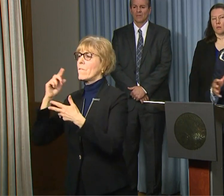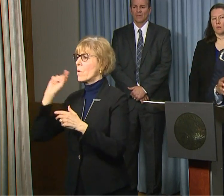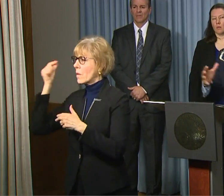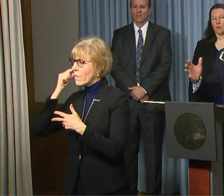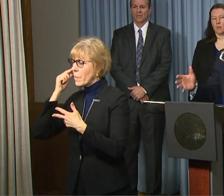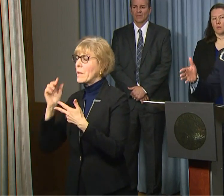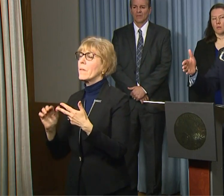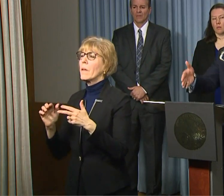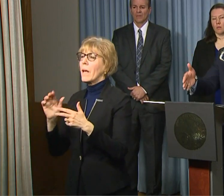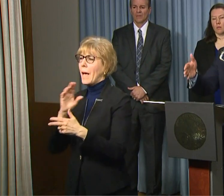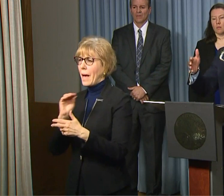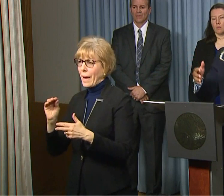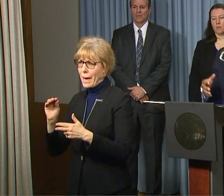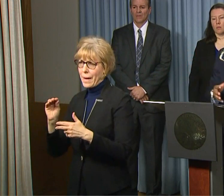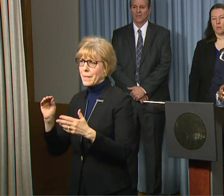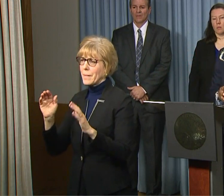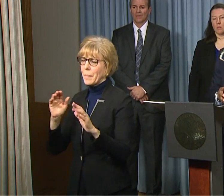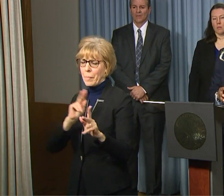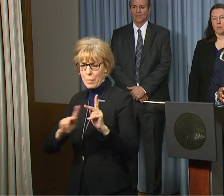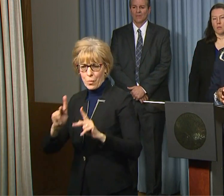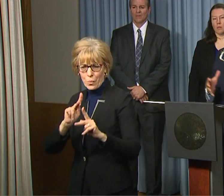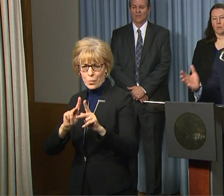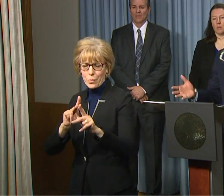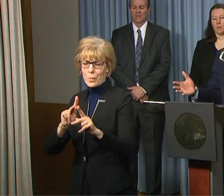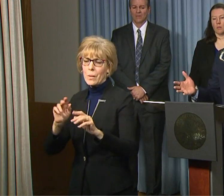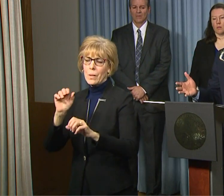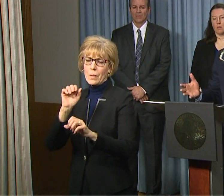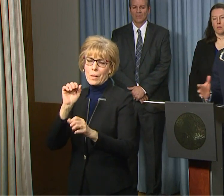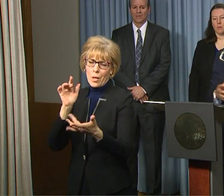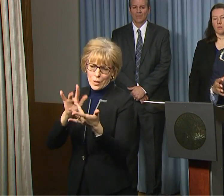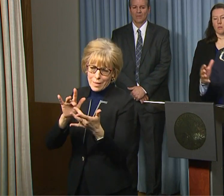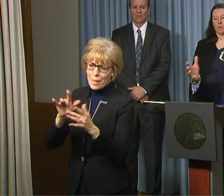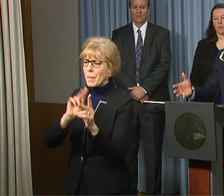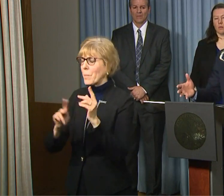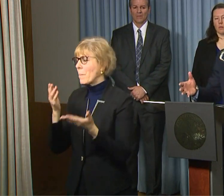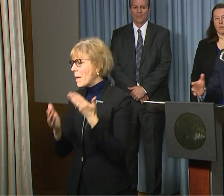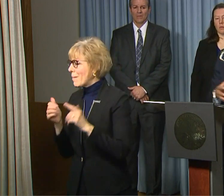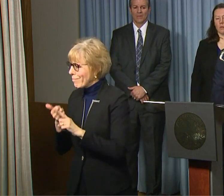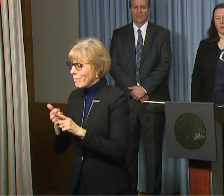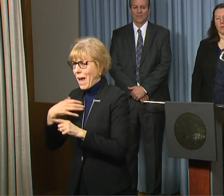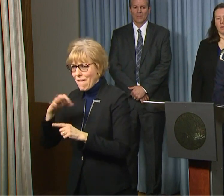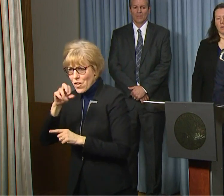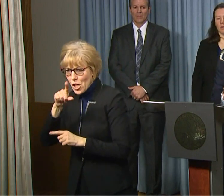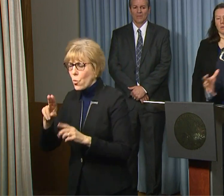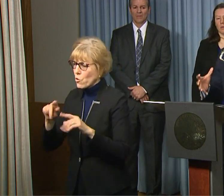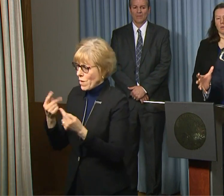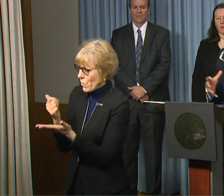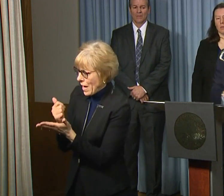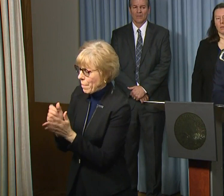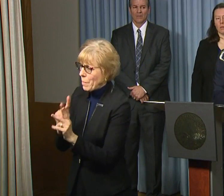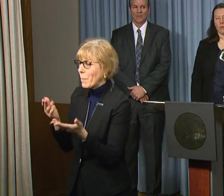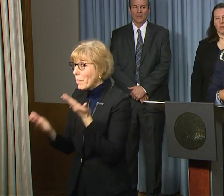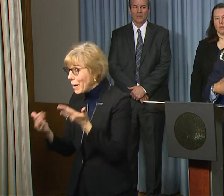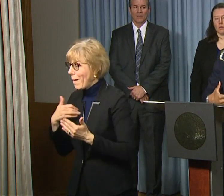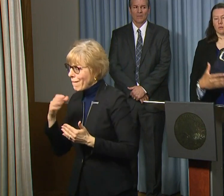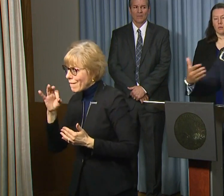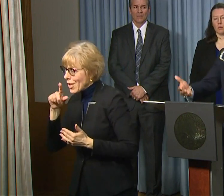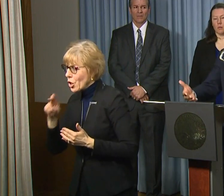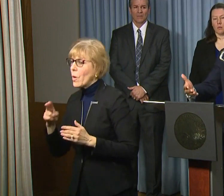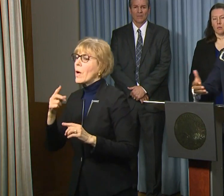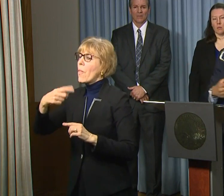industry and volunteers who are coming in contact with folks who may be symptomatic or trying to serve people have the ability to